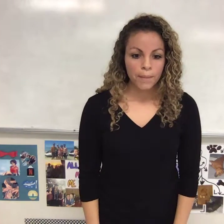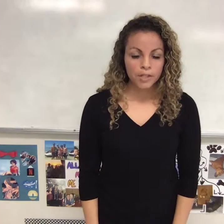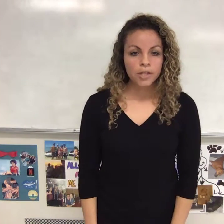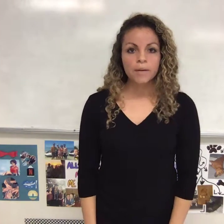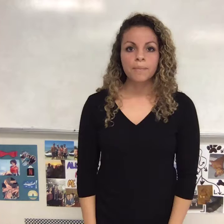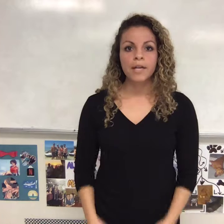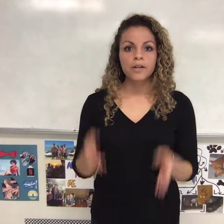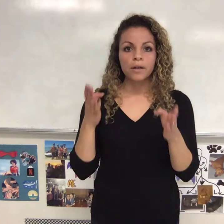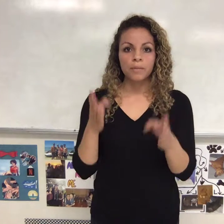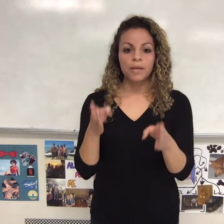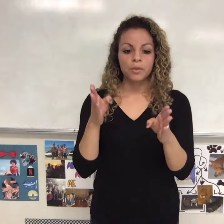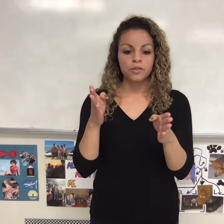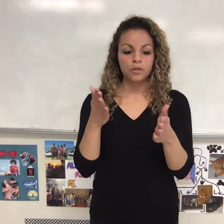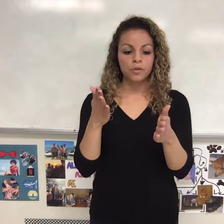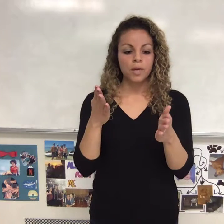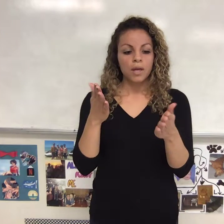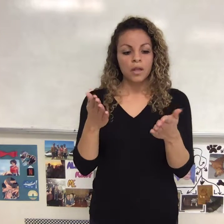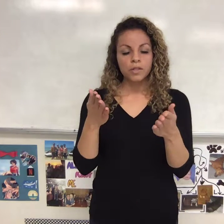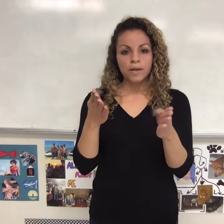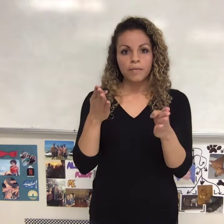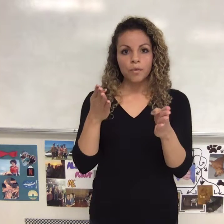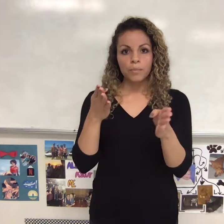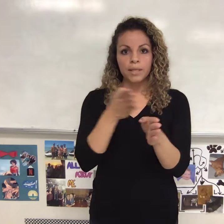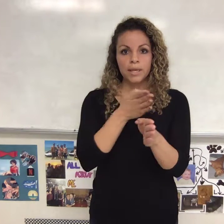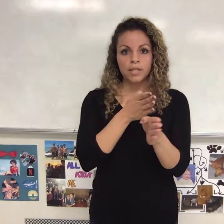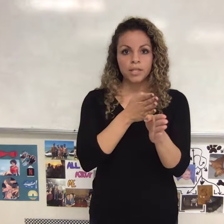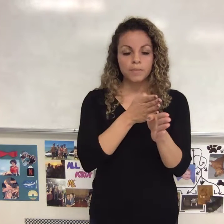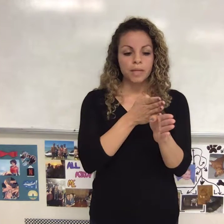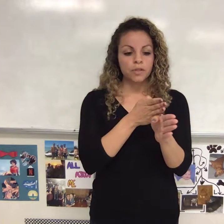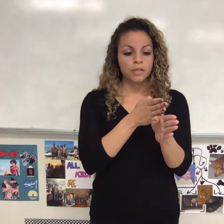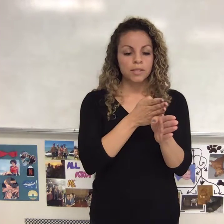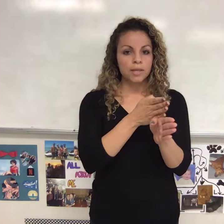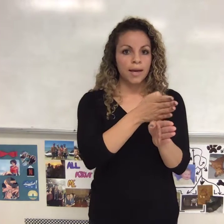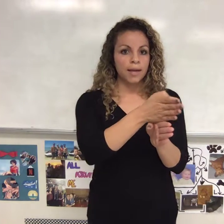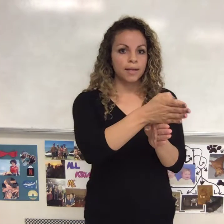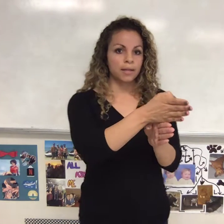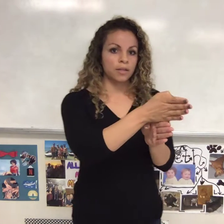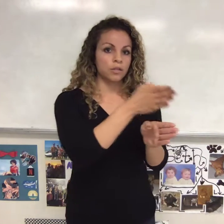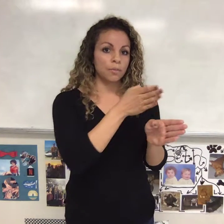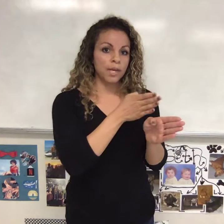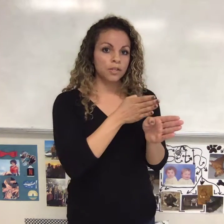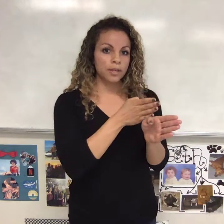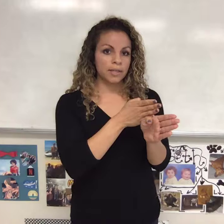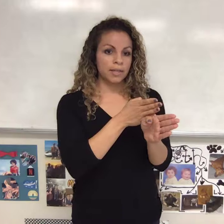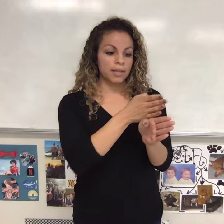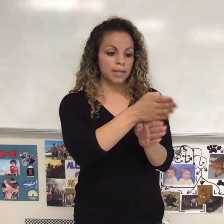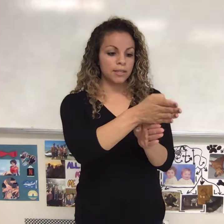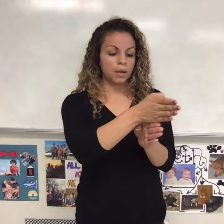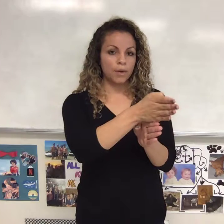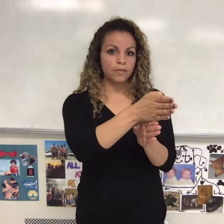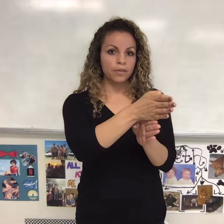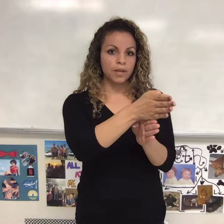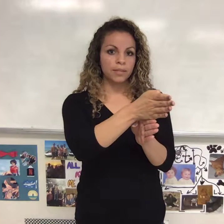Major and minor are made with 2 closed 5 or B hand shapes, and you just slide. So major is like this above your non-dominant